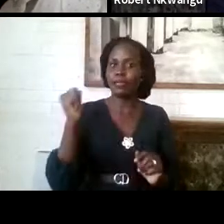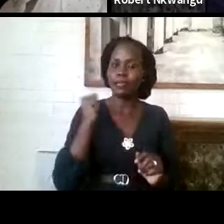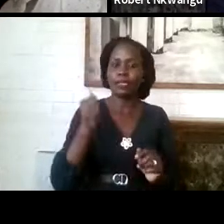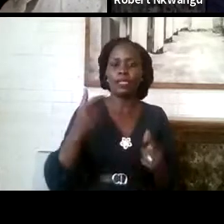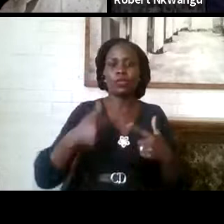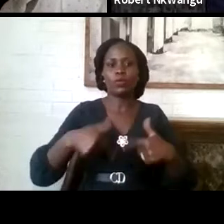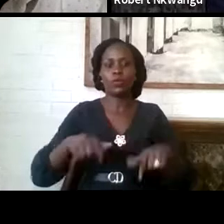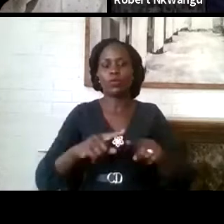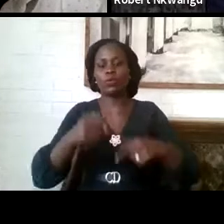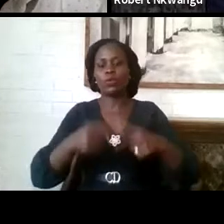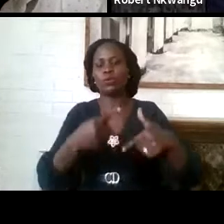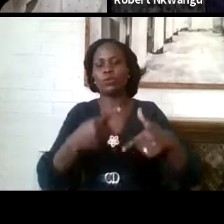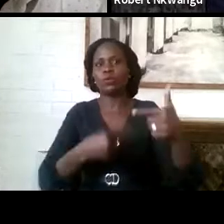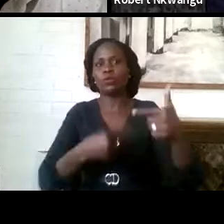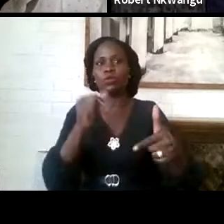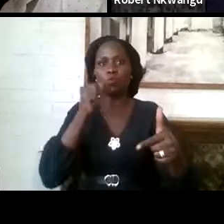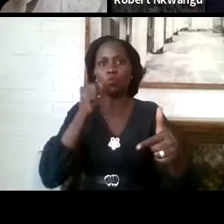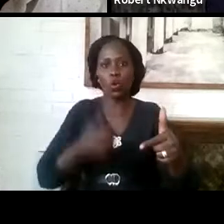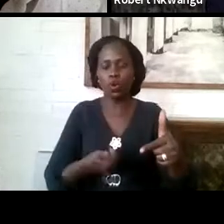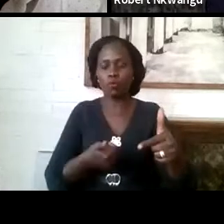tomorrow, the 30th